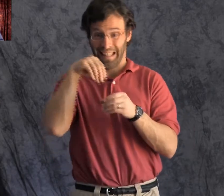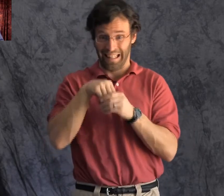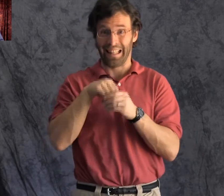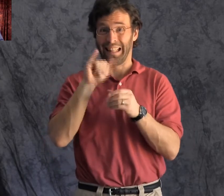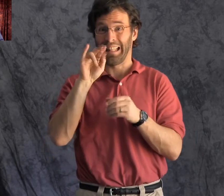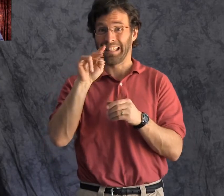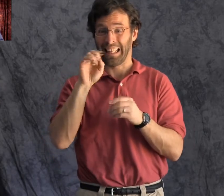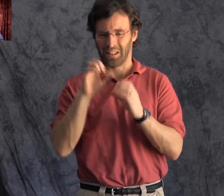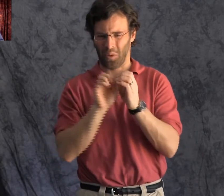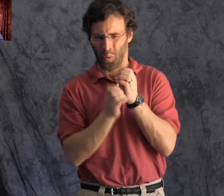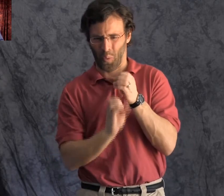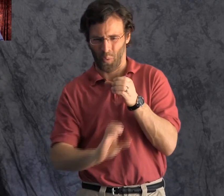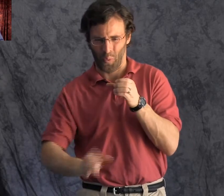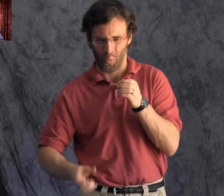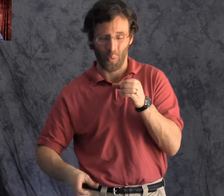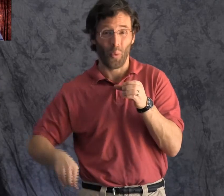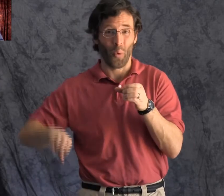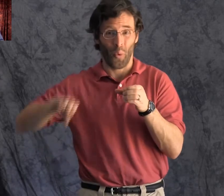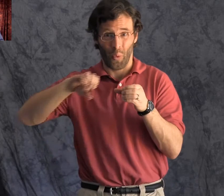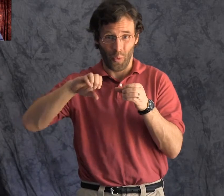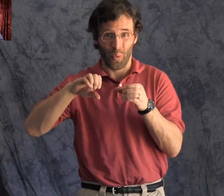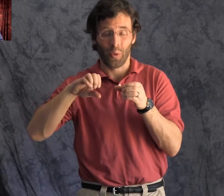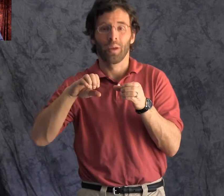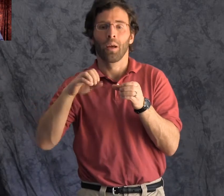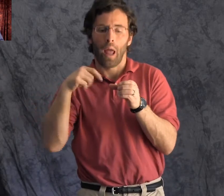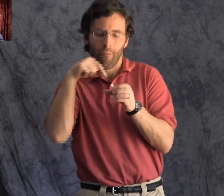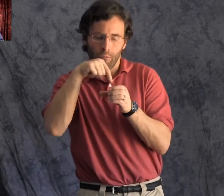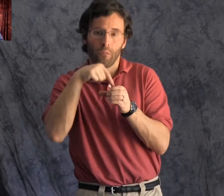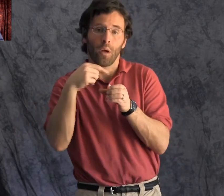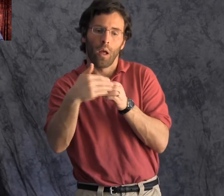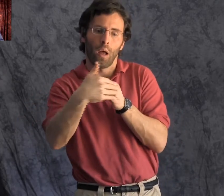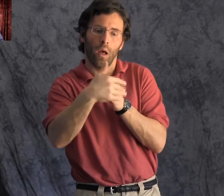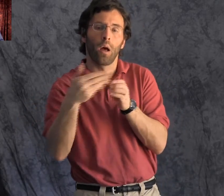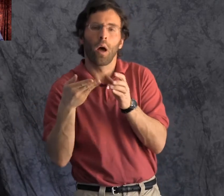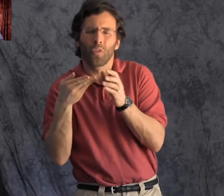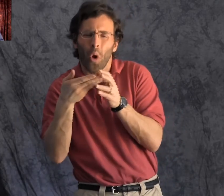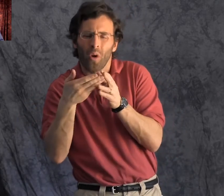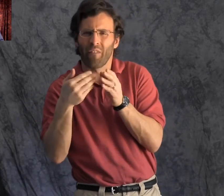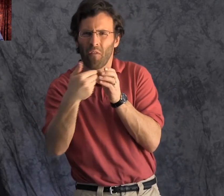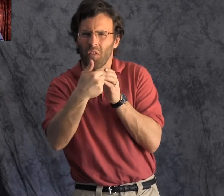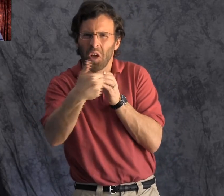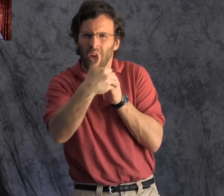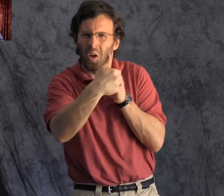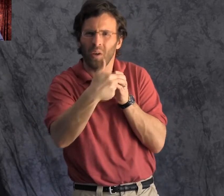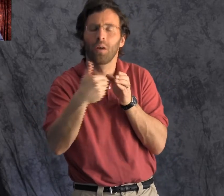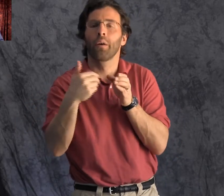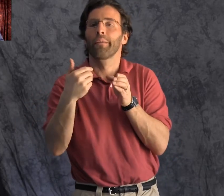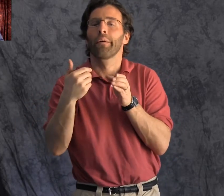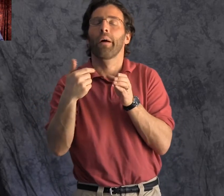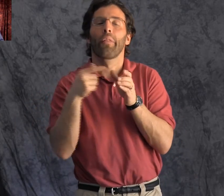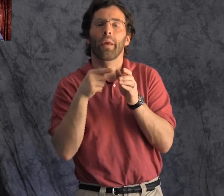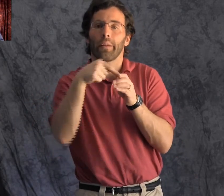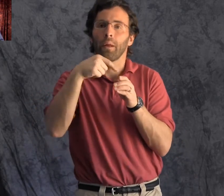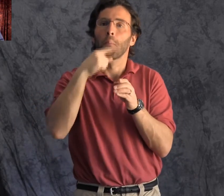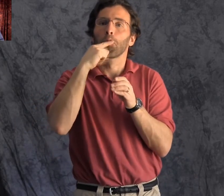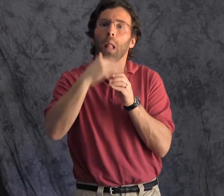tube actually across a few layers of tissues and into your bloodstream where they can be transported.